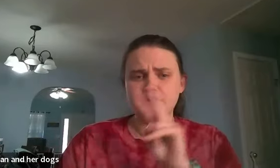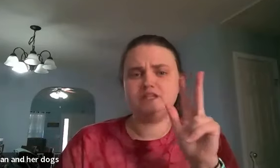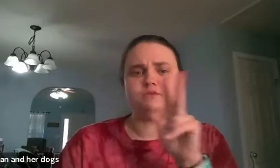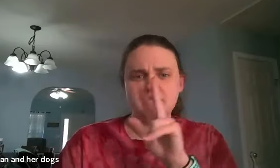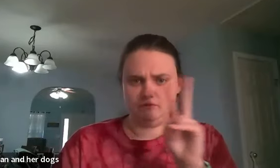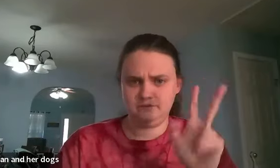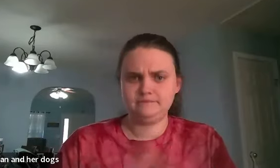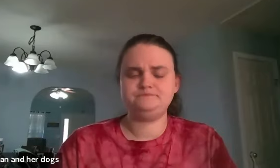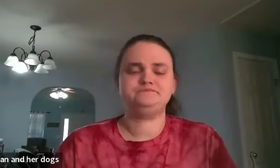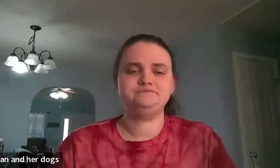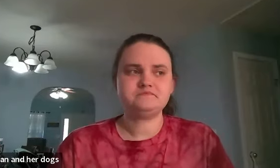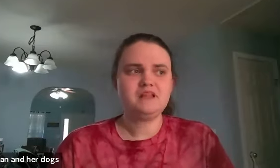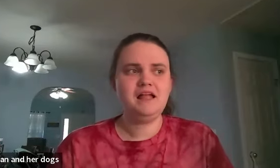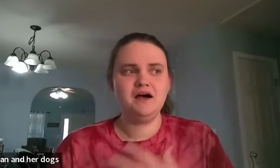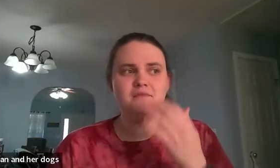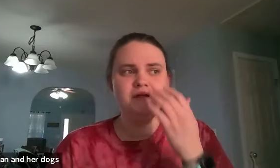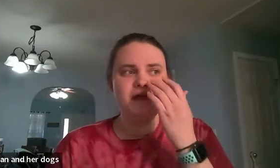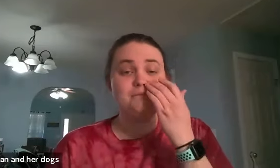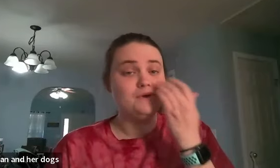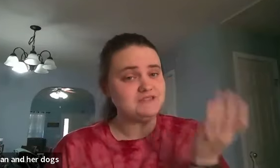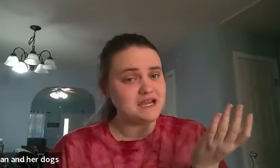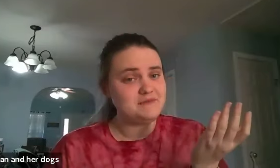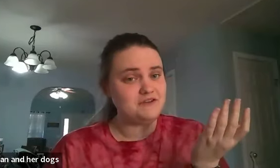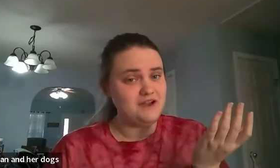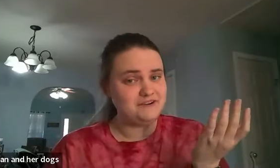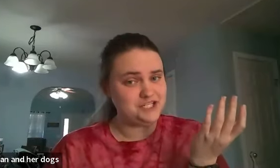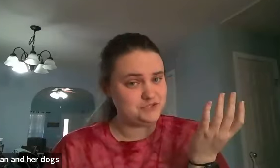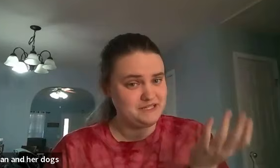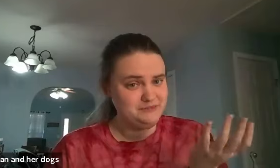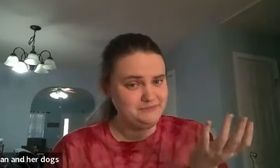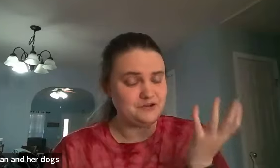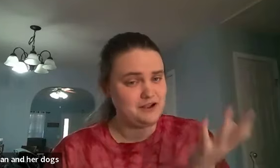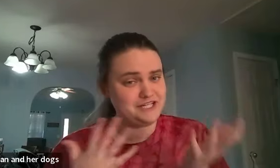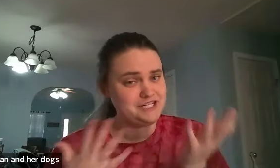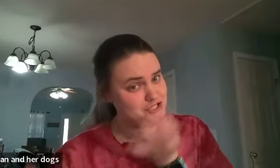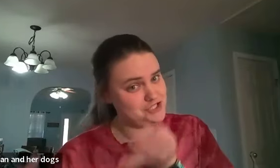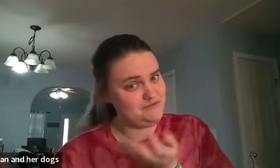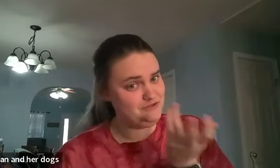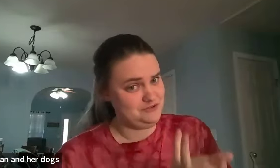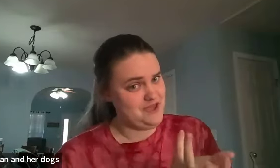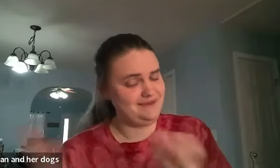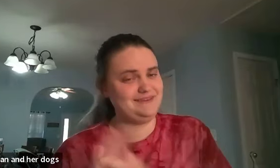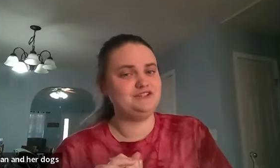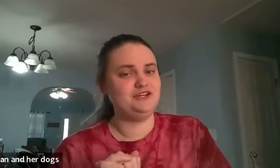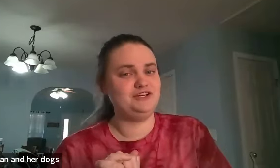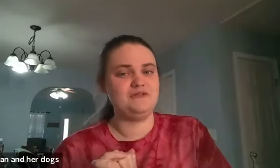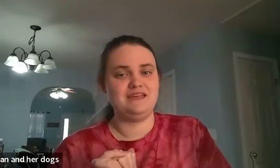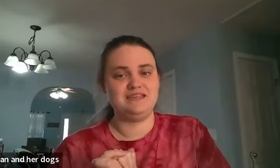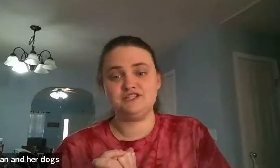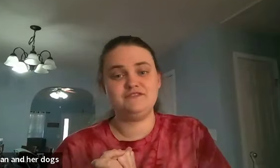you mean 23. And most of the time they're not very judgmental. They're not going to judge you if you do that. They're, you know, especially if they